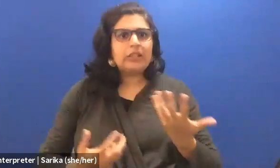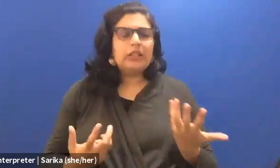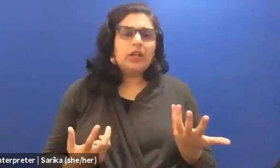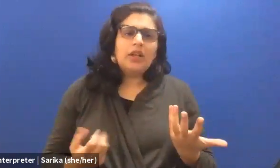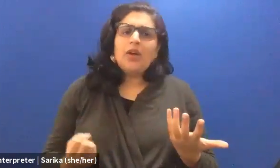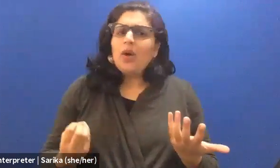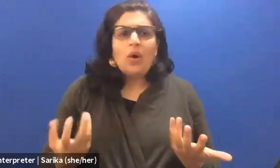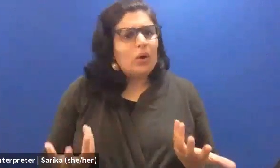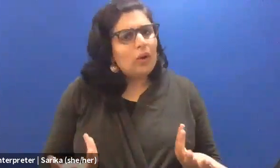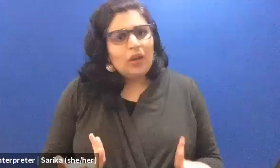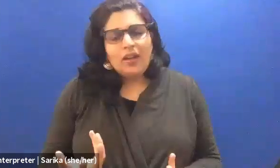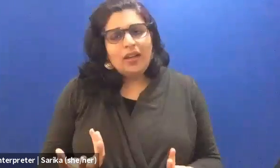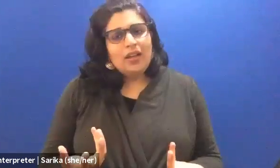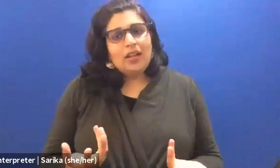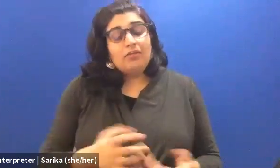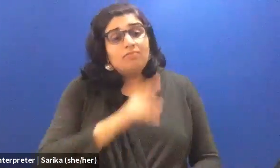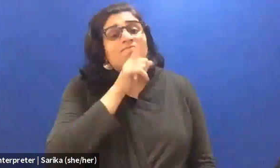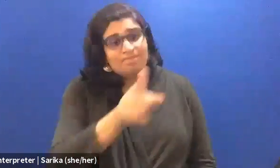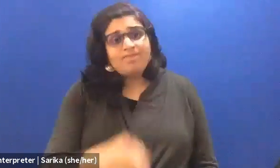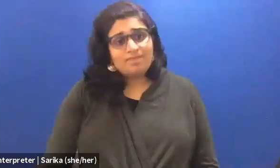Yeah, so that's very, very real.